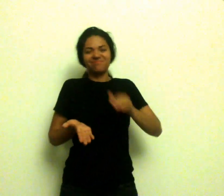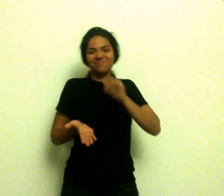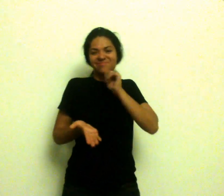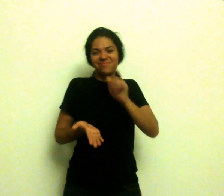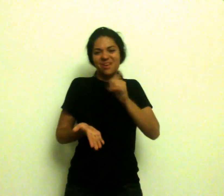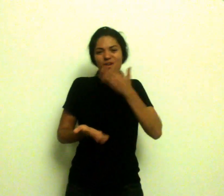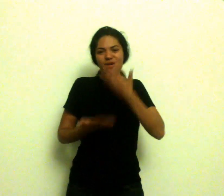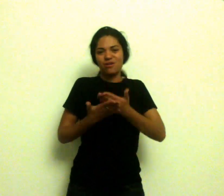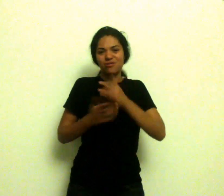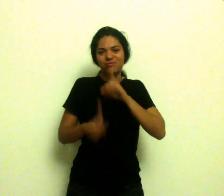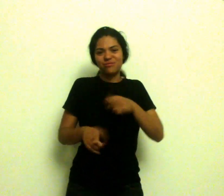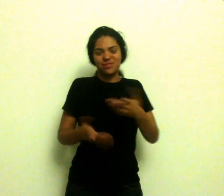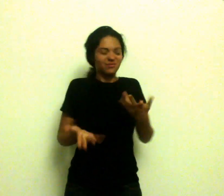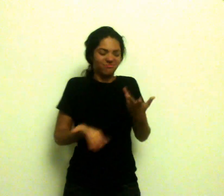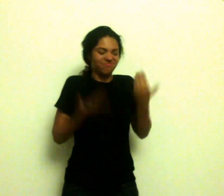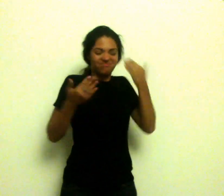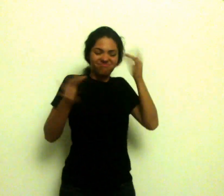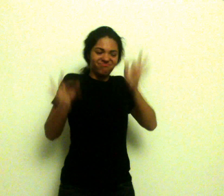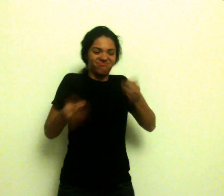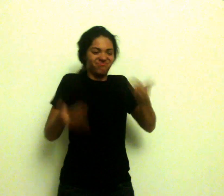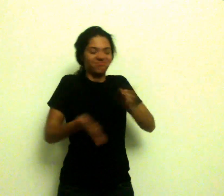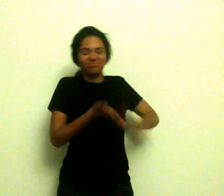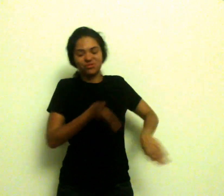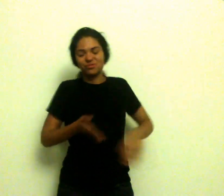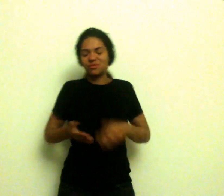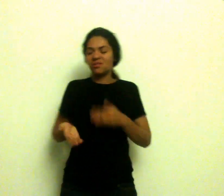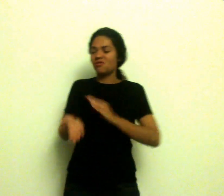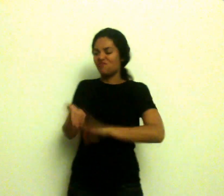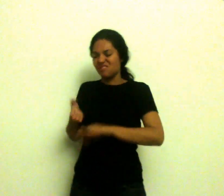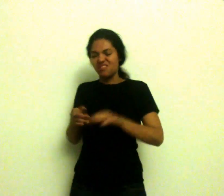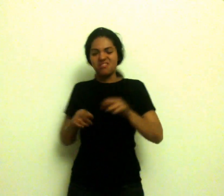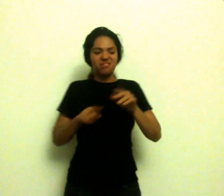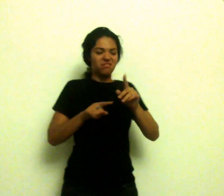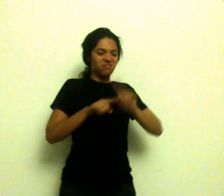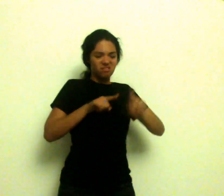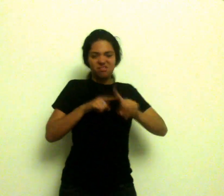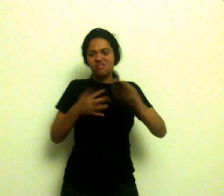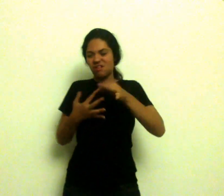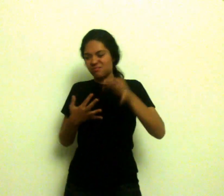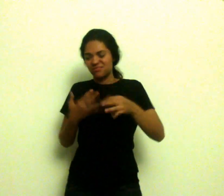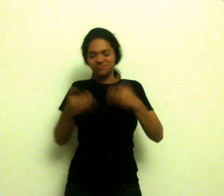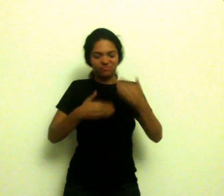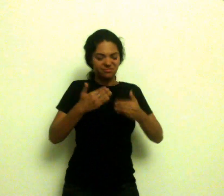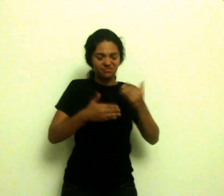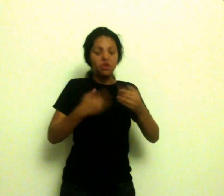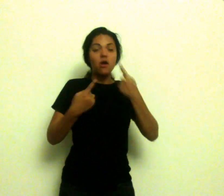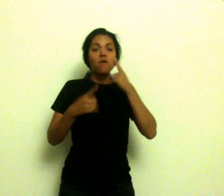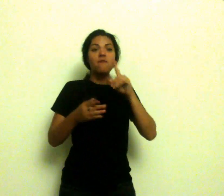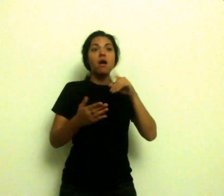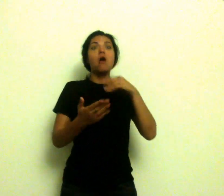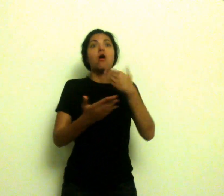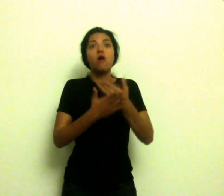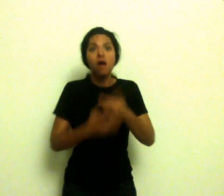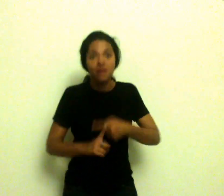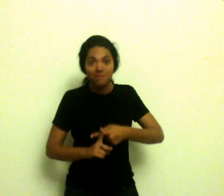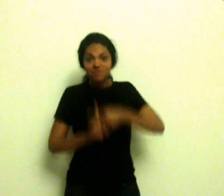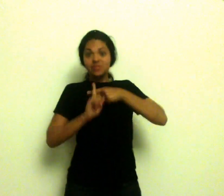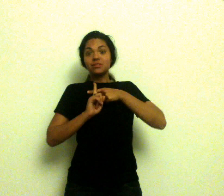is only when he came to find that personal relationship with Christ that he took a regressive journey, and he had the more complete answers